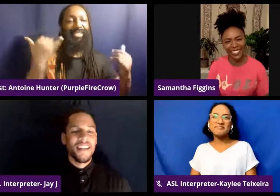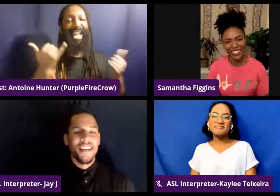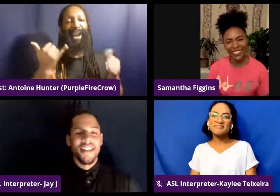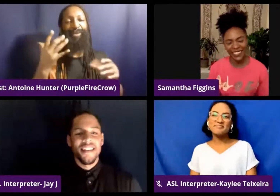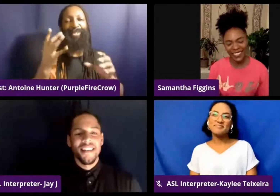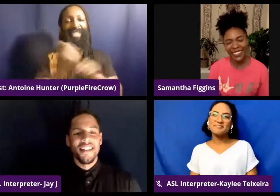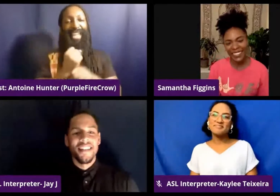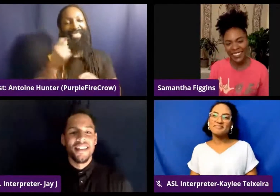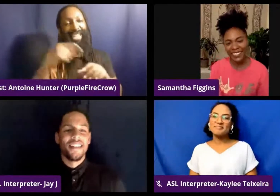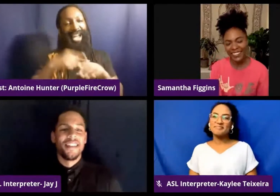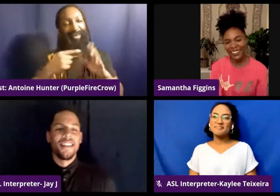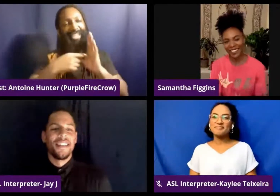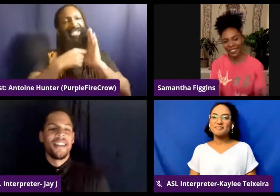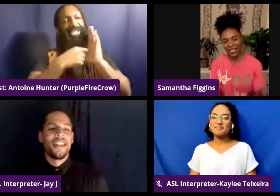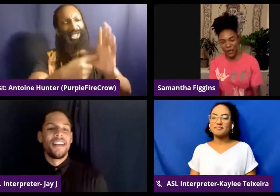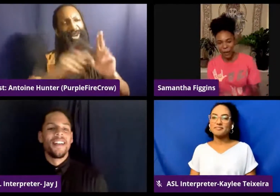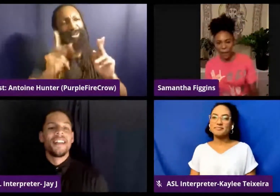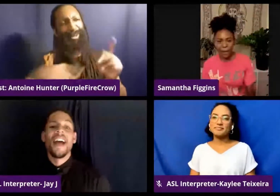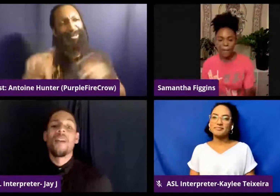Yeah.